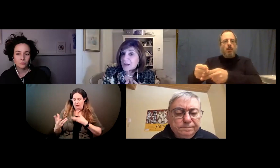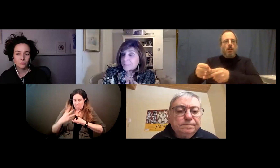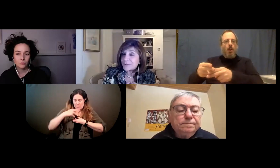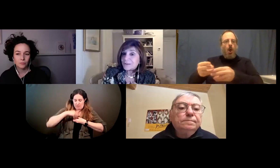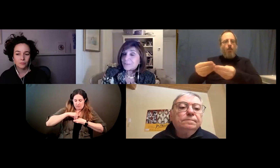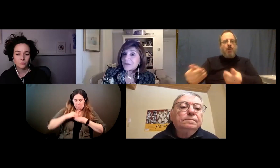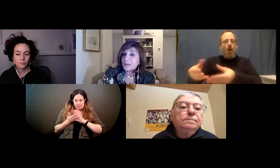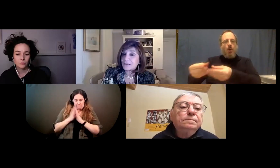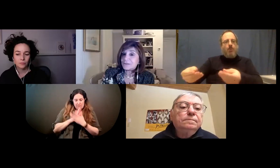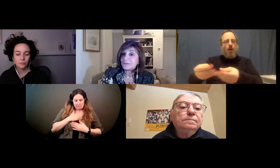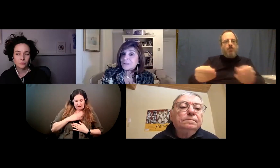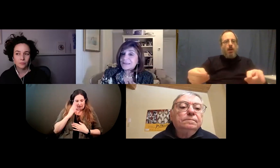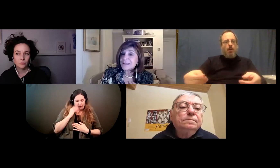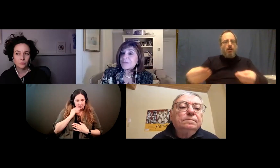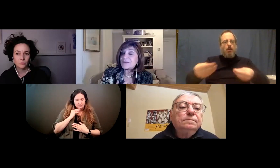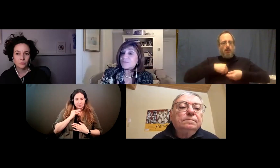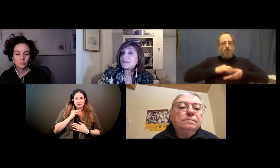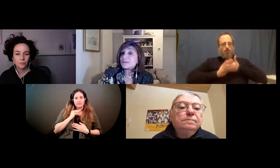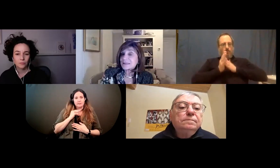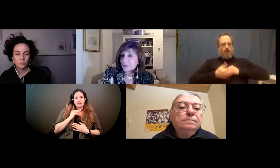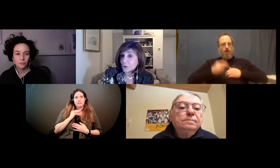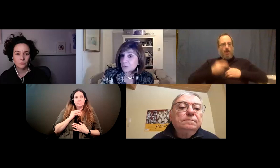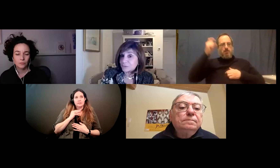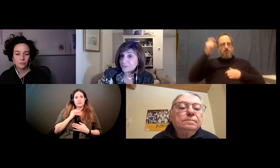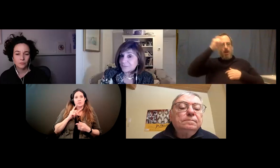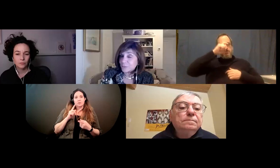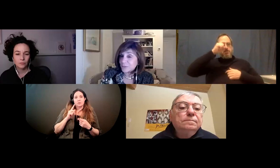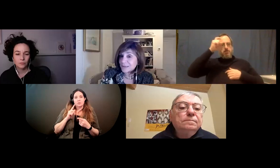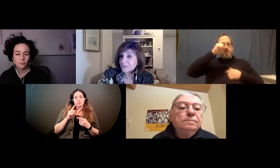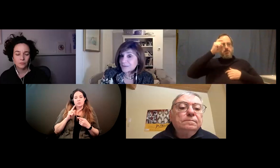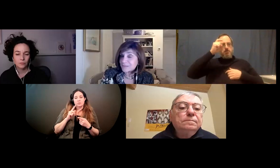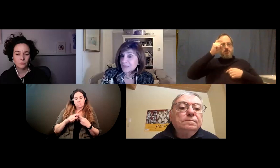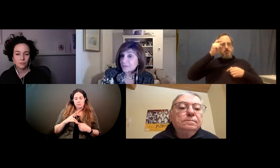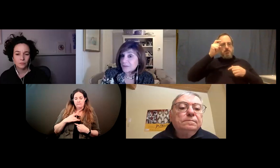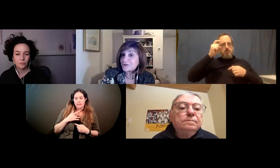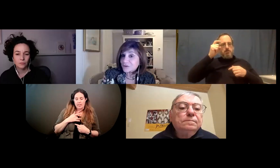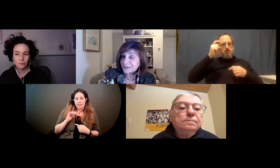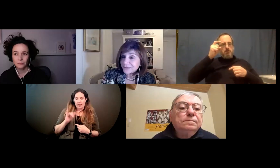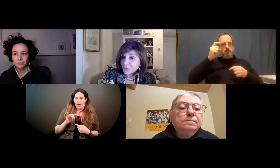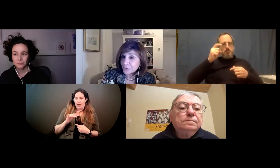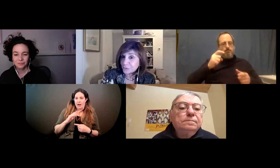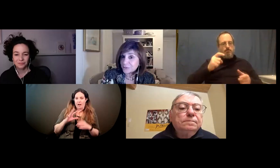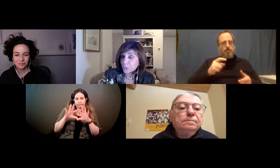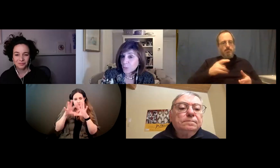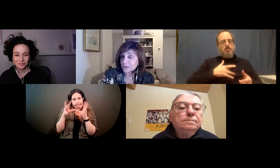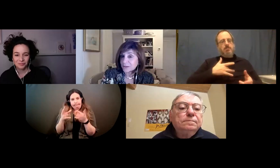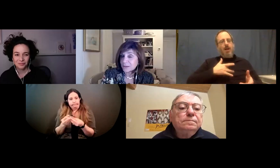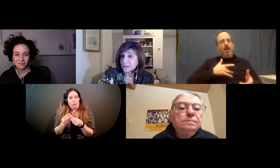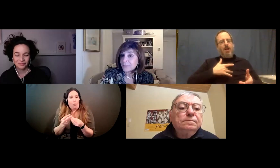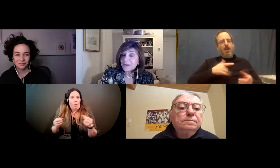make up something that feels like a whole, that we experience phenomenologically as a whole and a